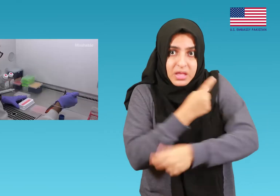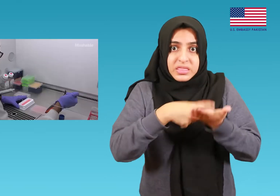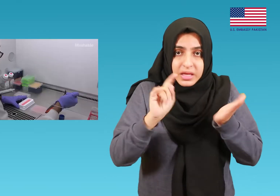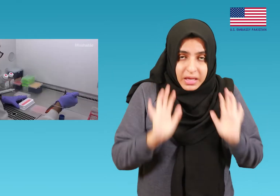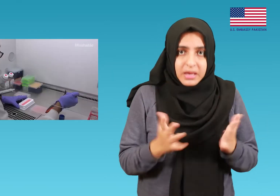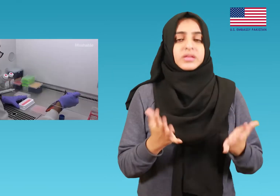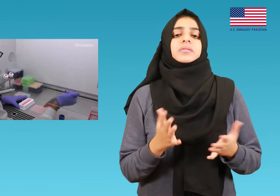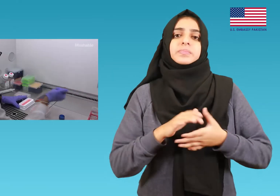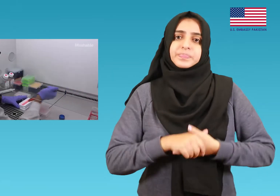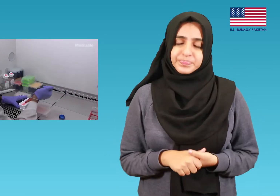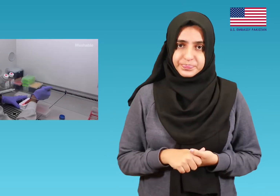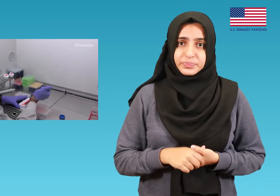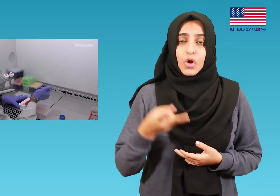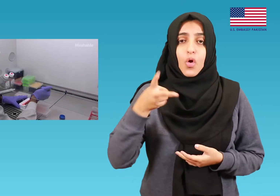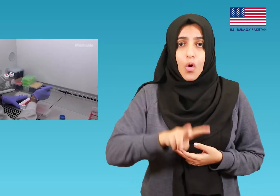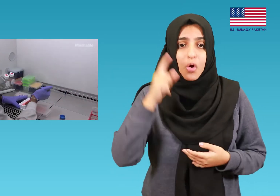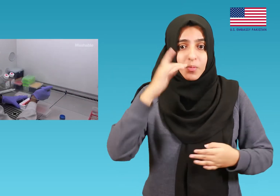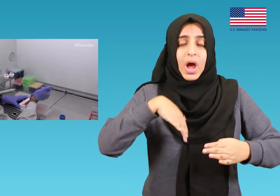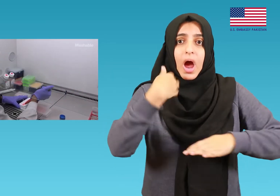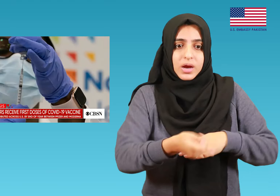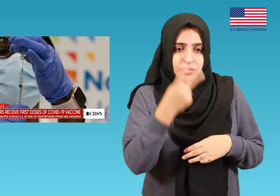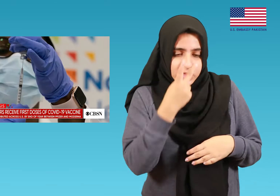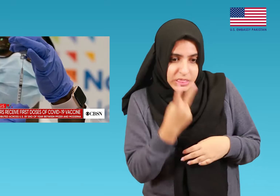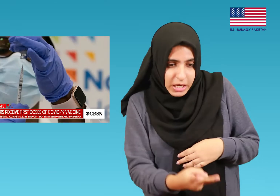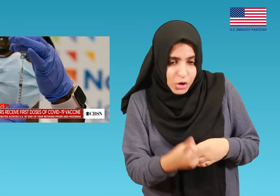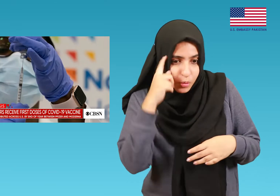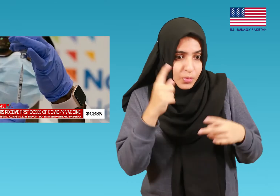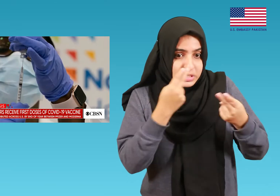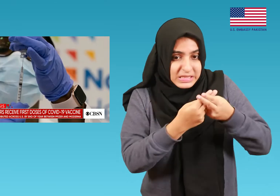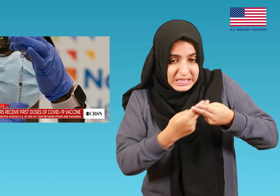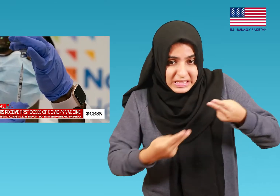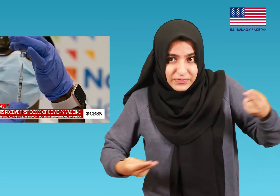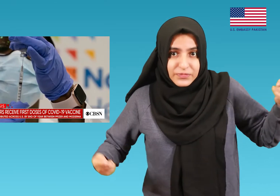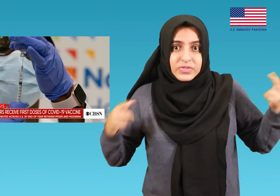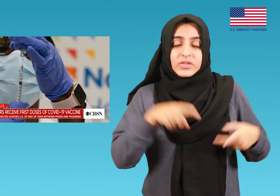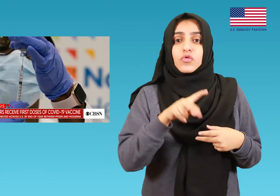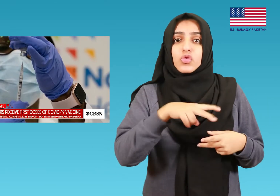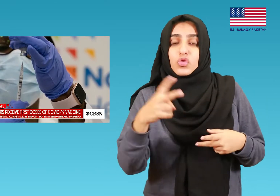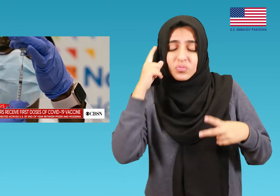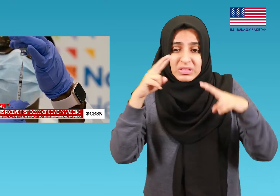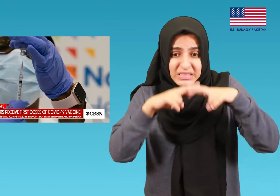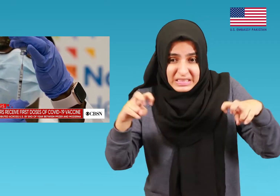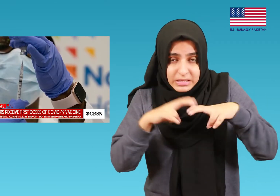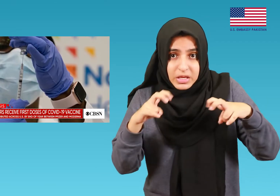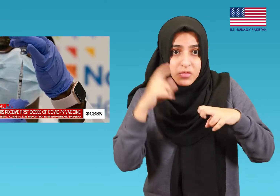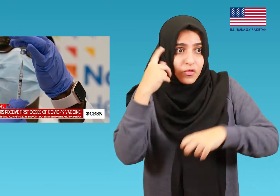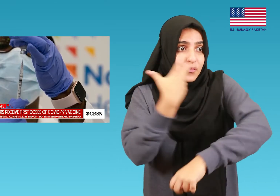vaccine. And so, put differently, in more layman terms, these are preliminary findings of how well the